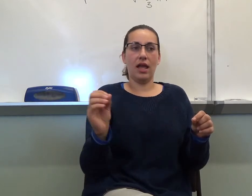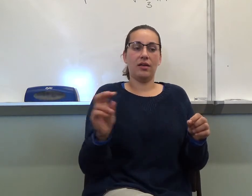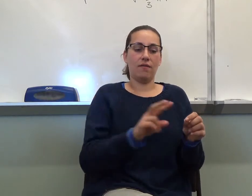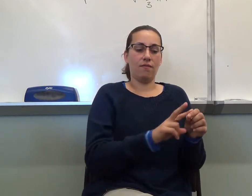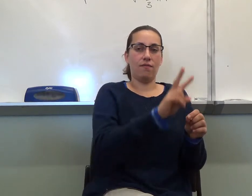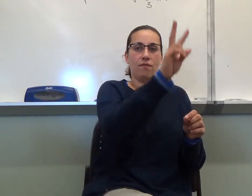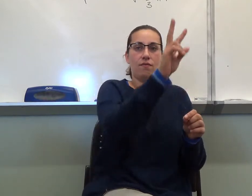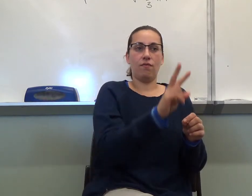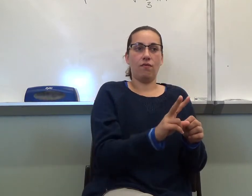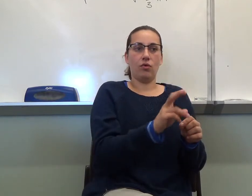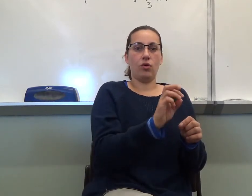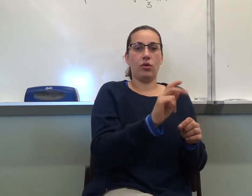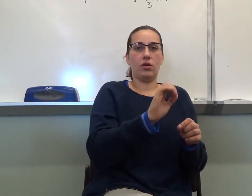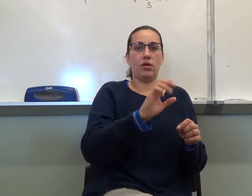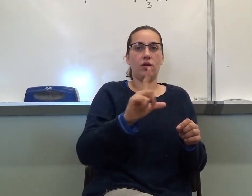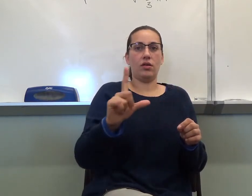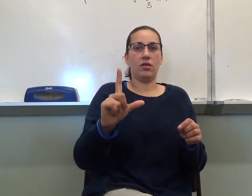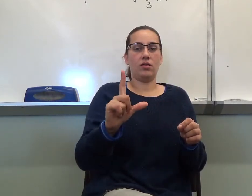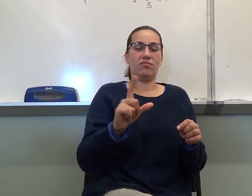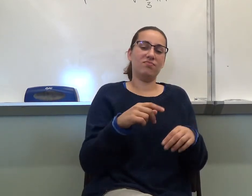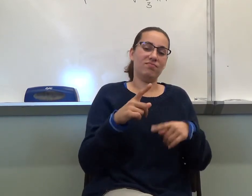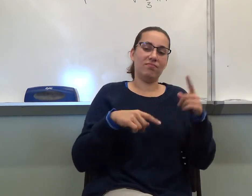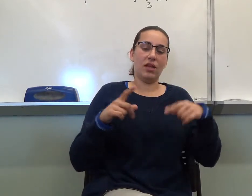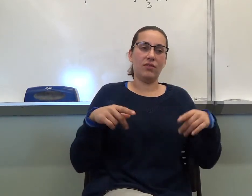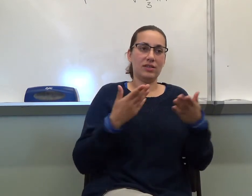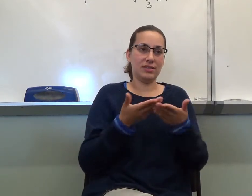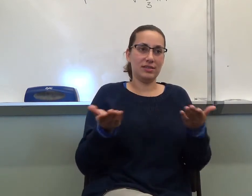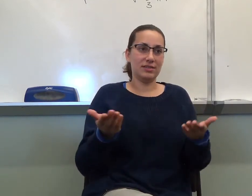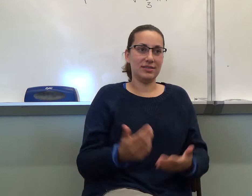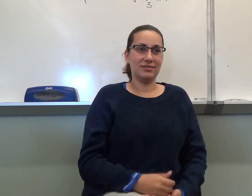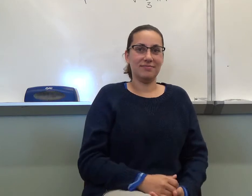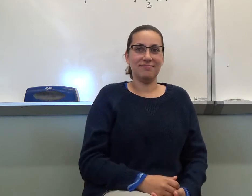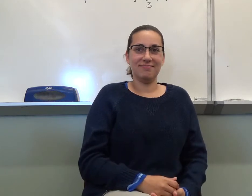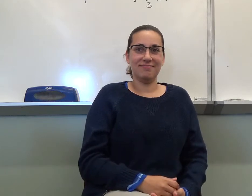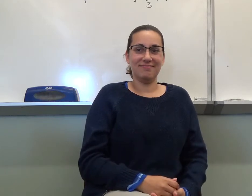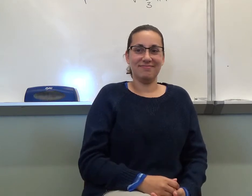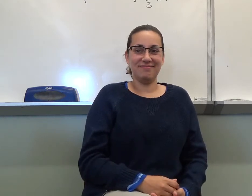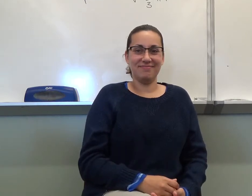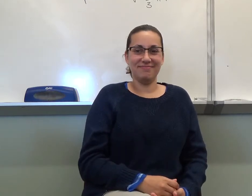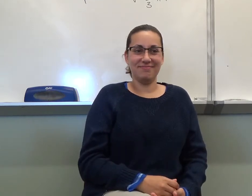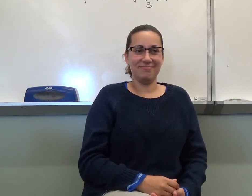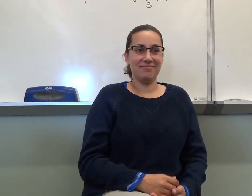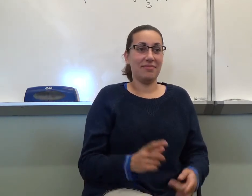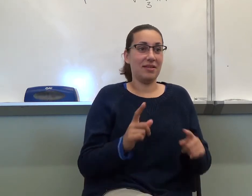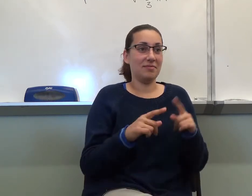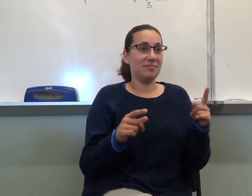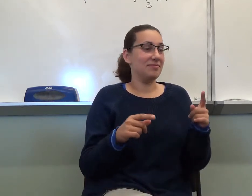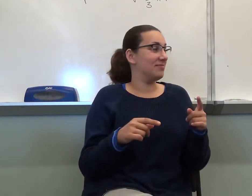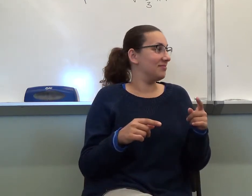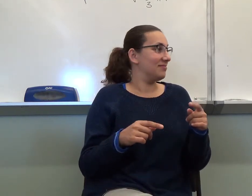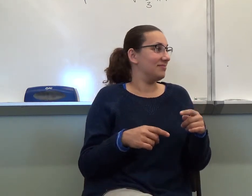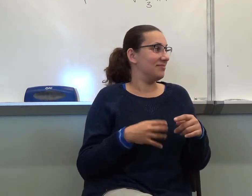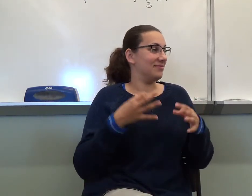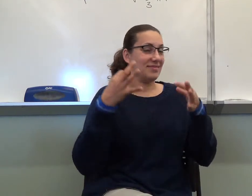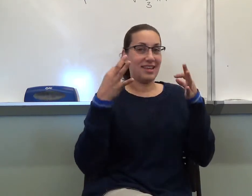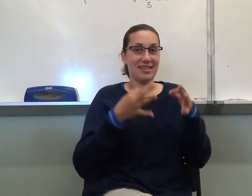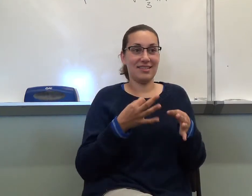for different things. What they decided to do in this particular case is to show the wind speed